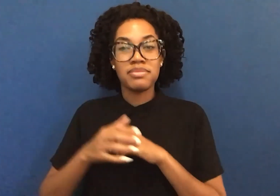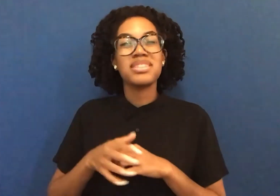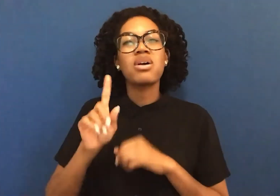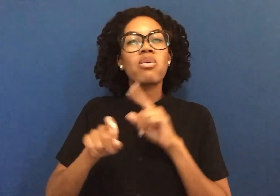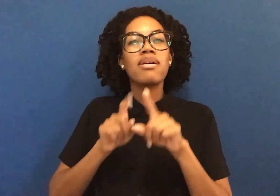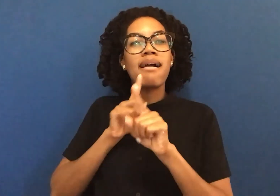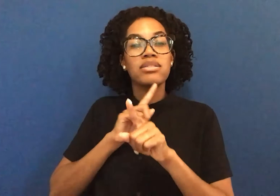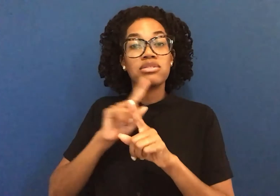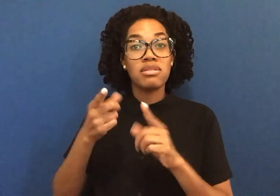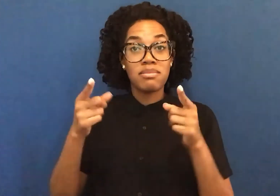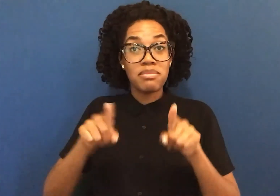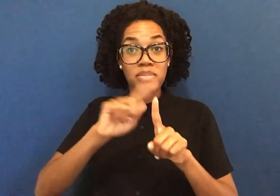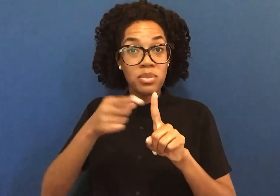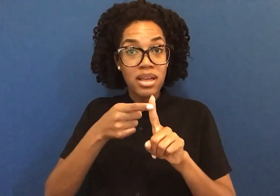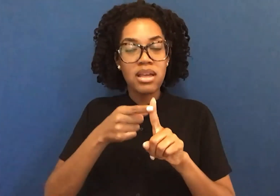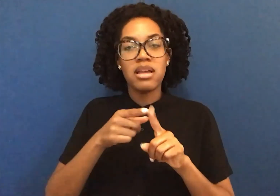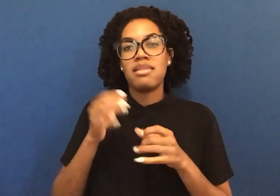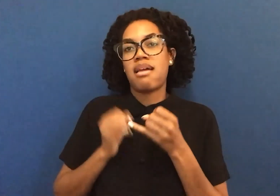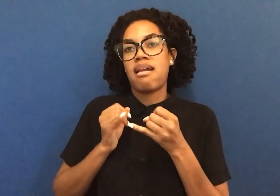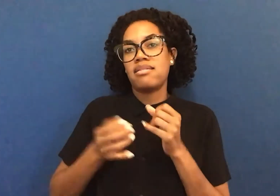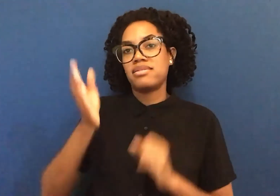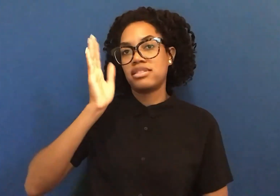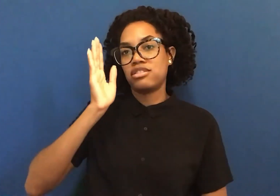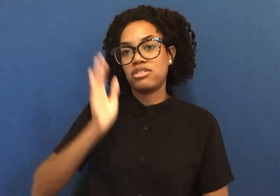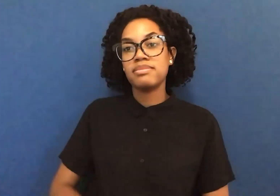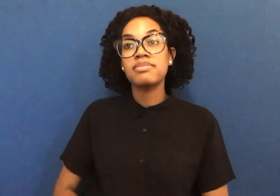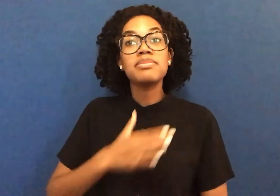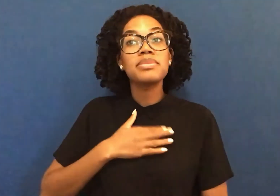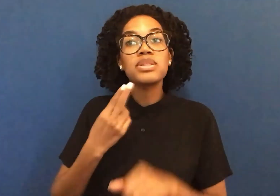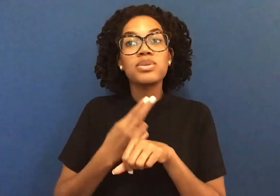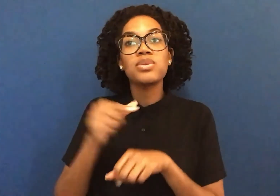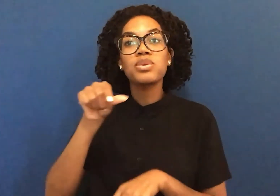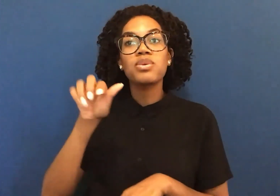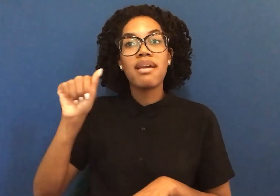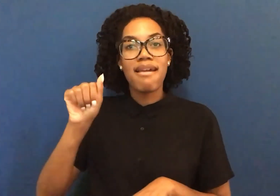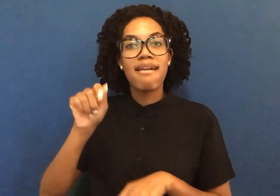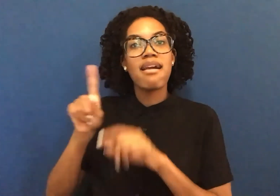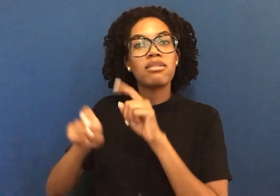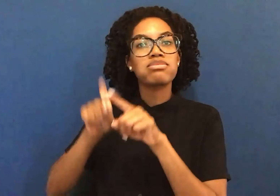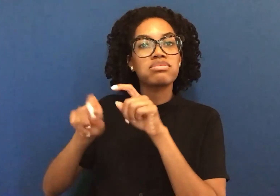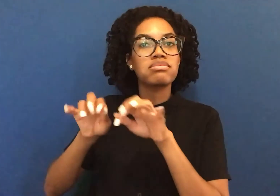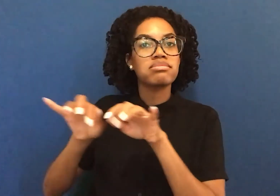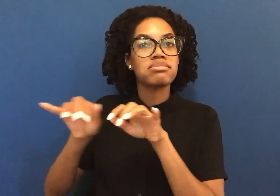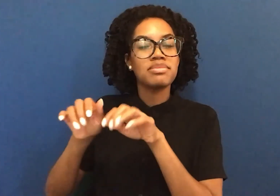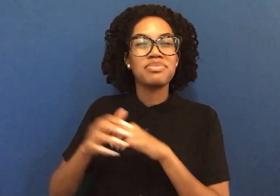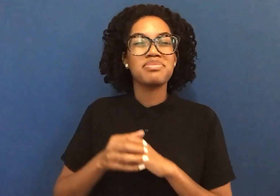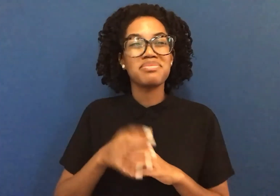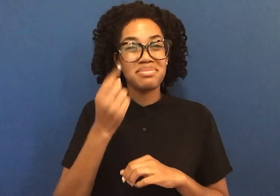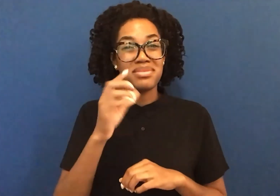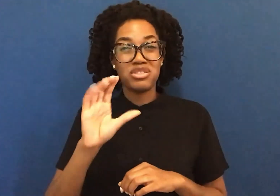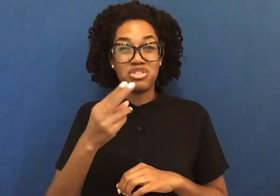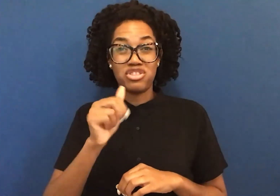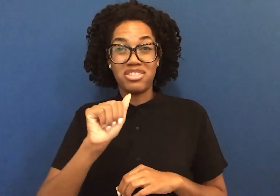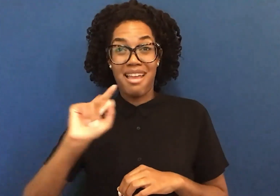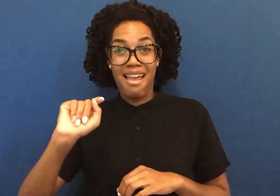of this session. So please utilize the Zoom Q&A to submit your response. But please avoid using the chat for questions,